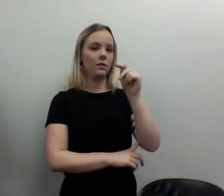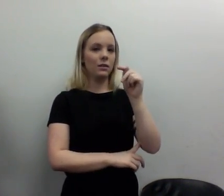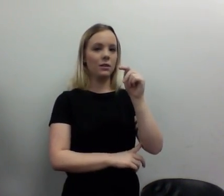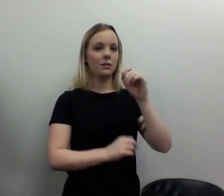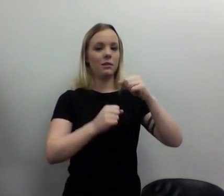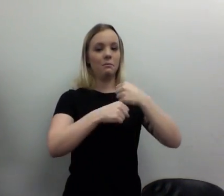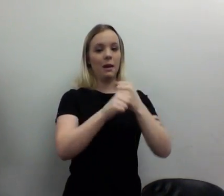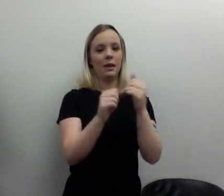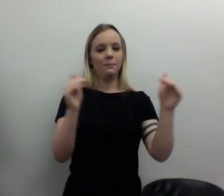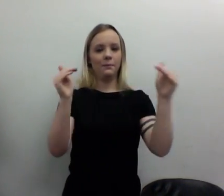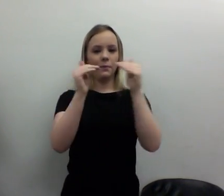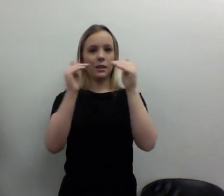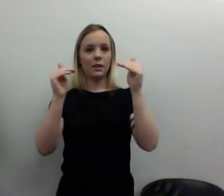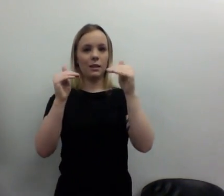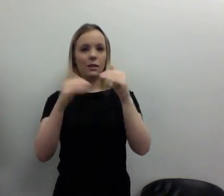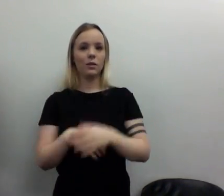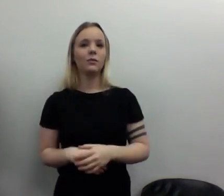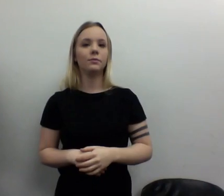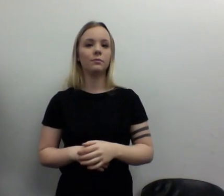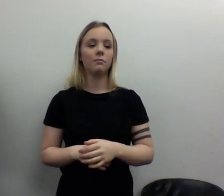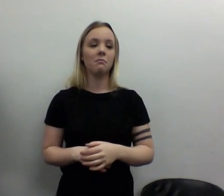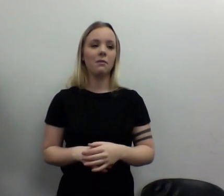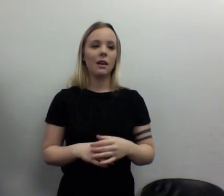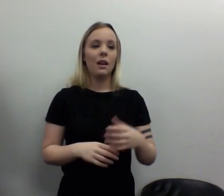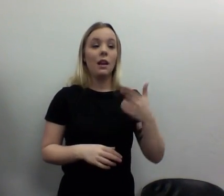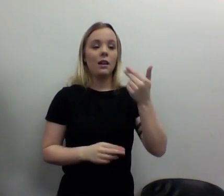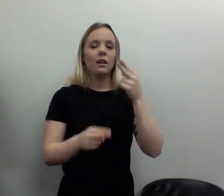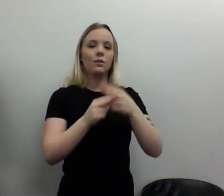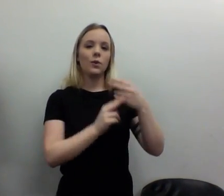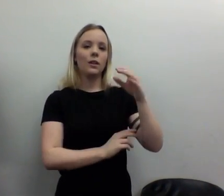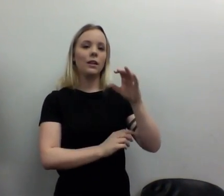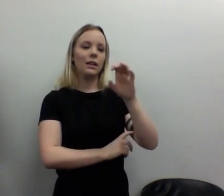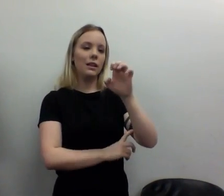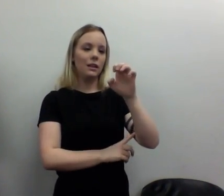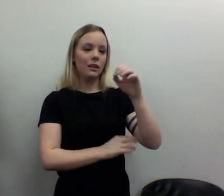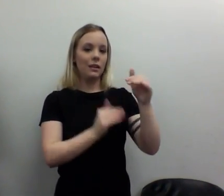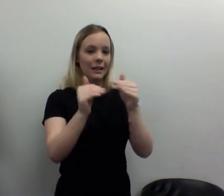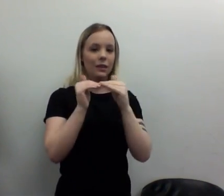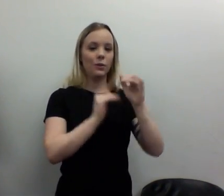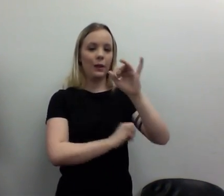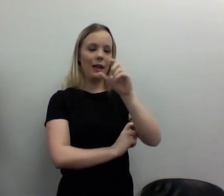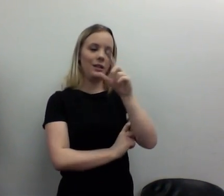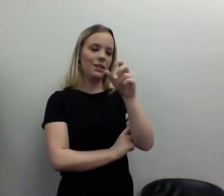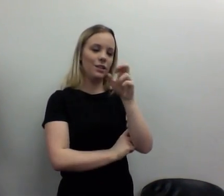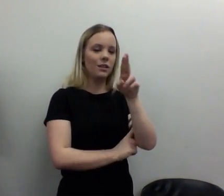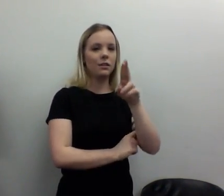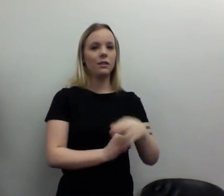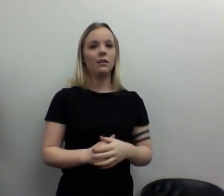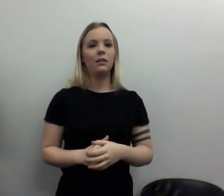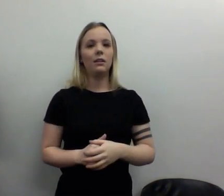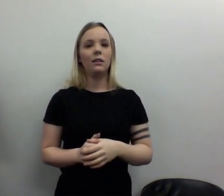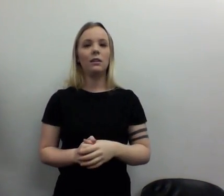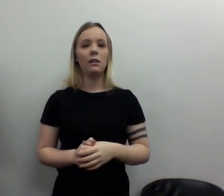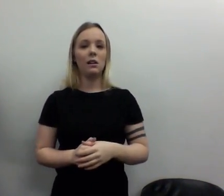In the hands, then, of a young man with no education, no home life, no job, no skills, no